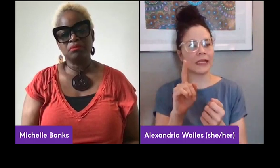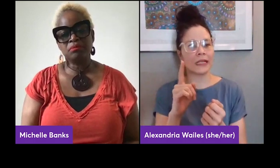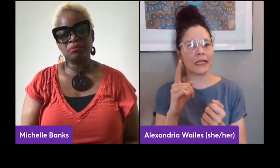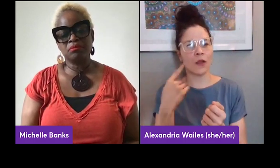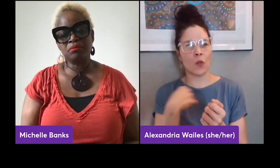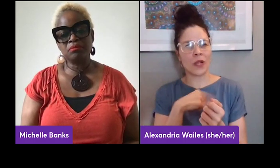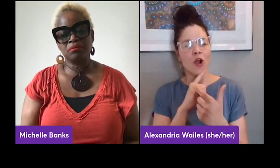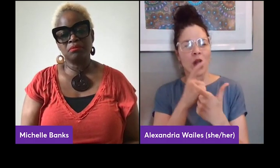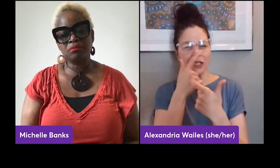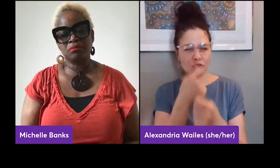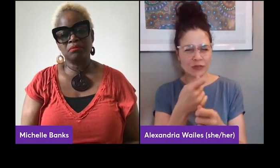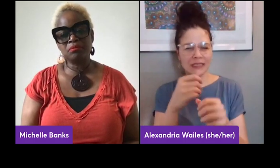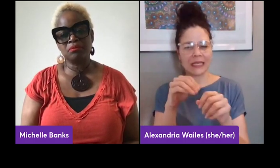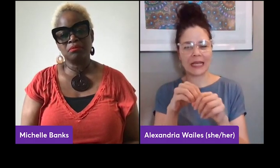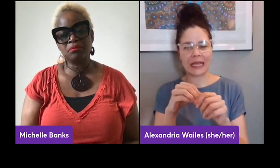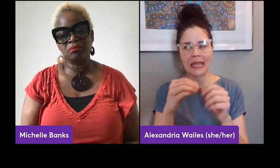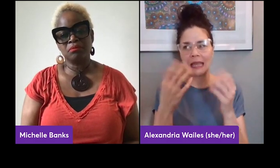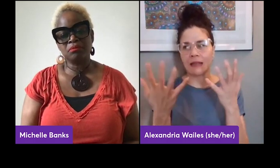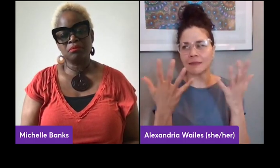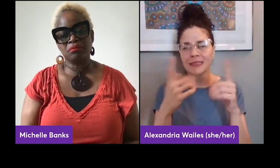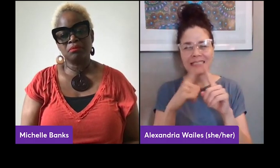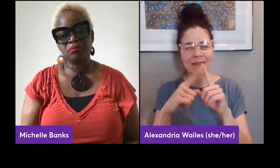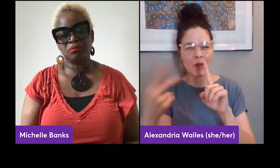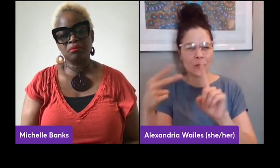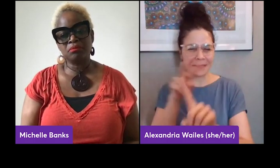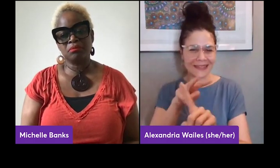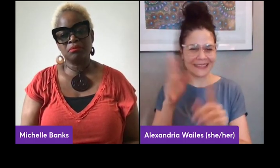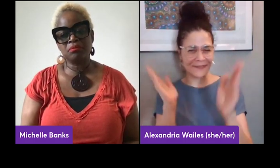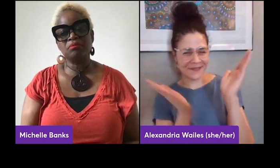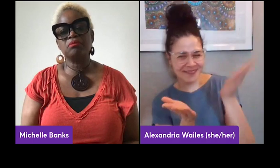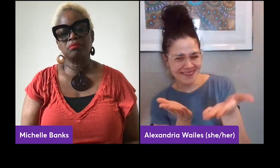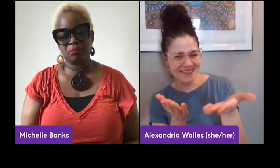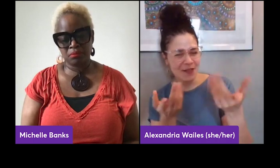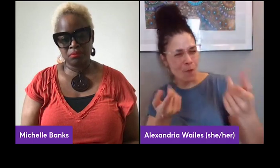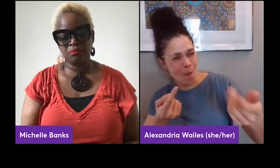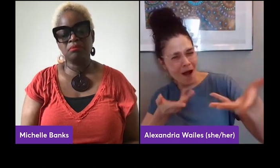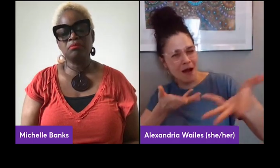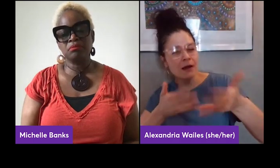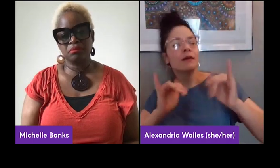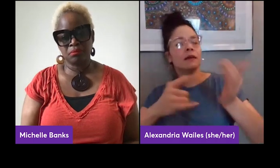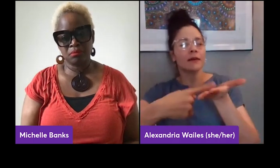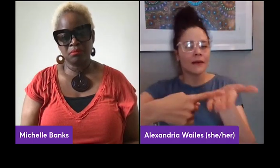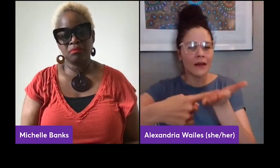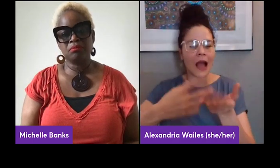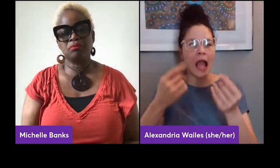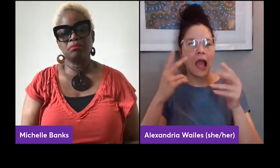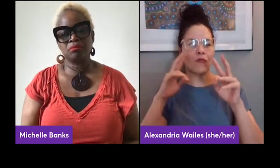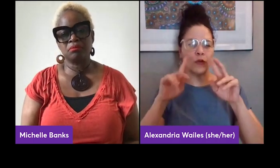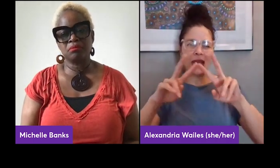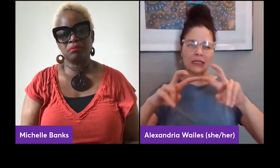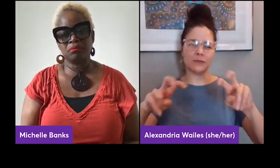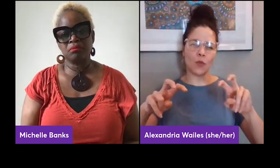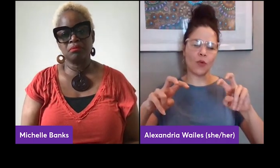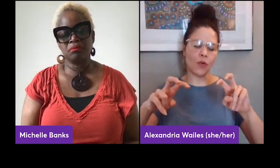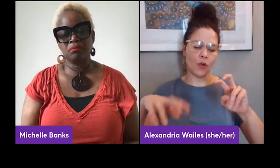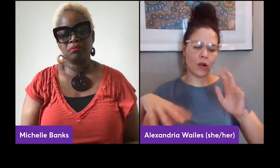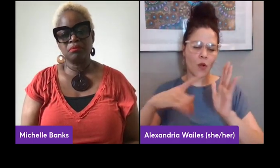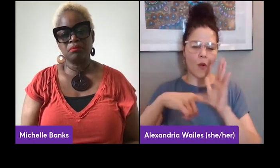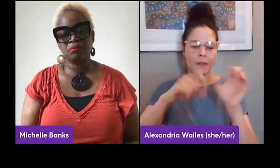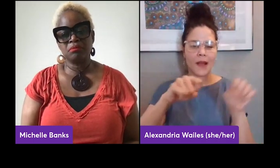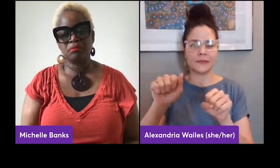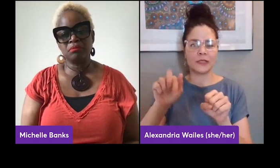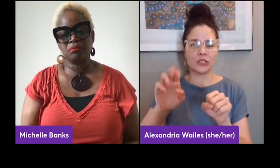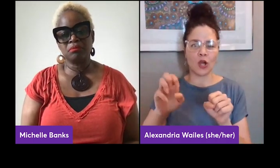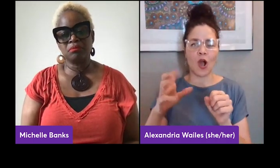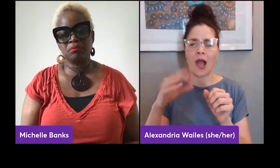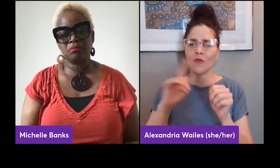We are interested in including and discussing different perspectives, exploring what the possibilities are and really